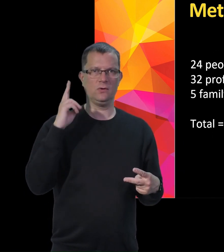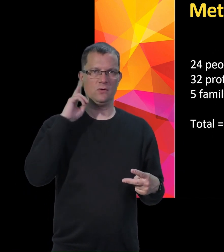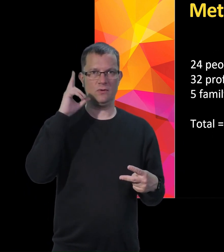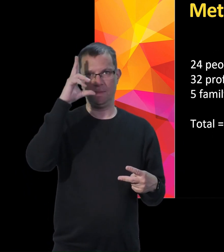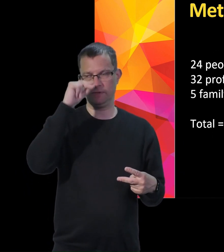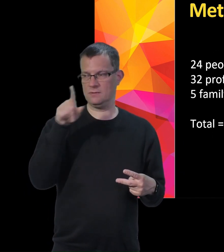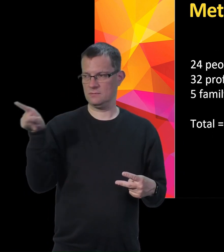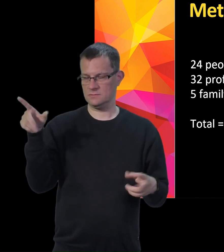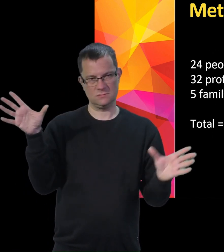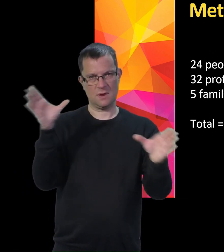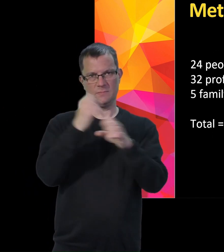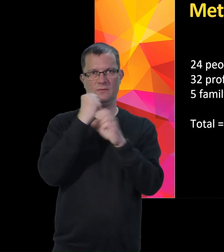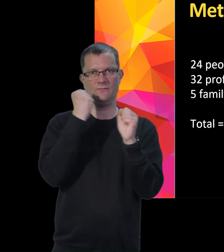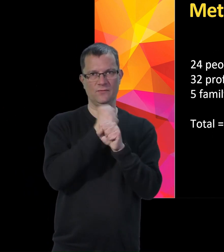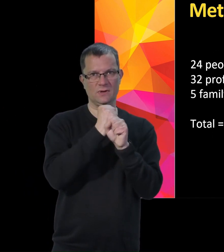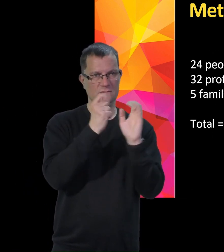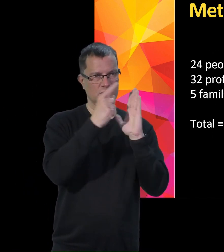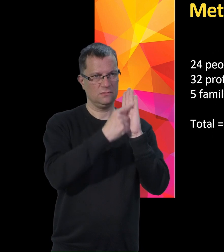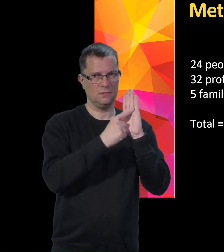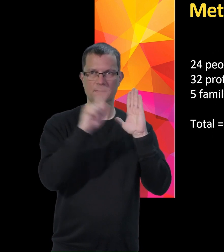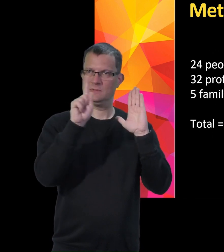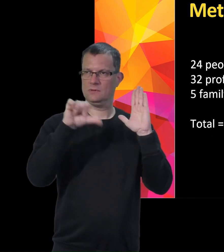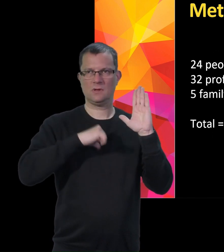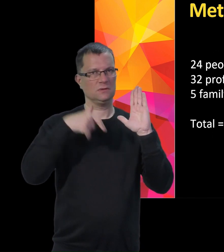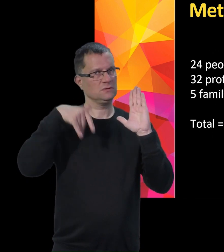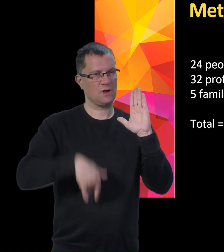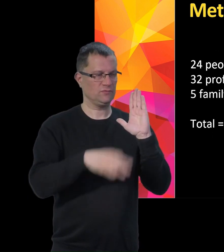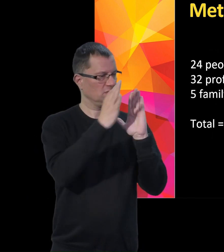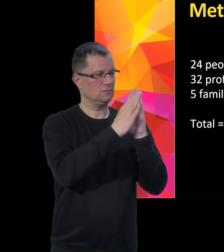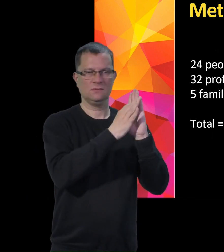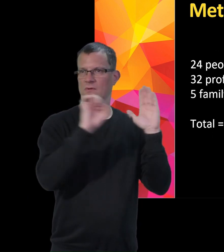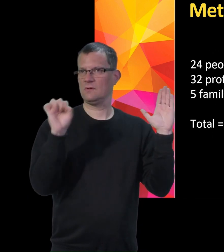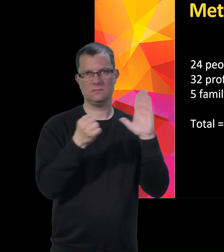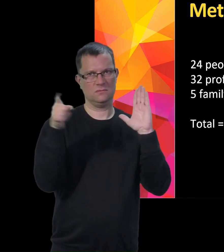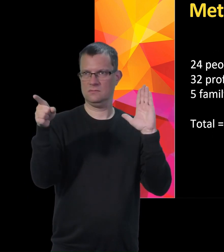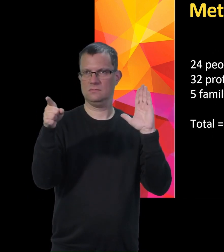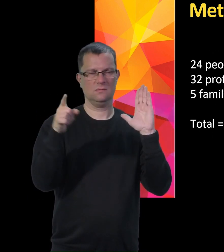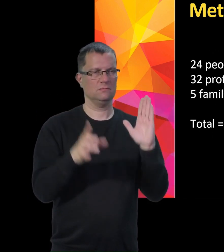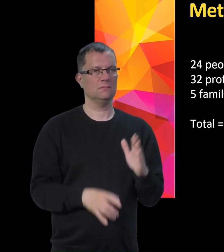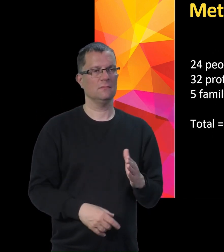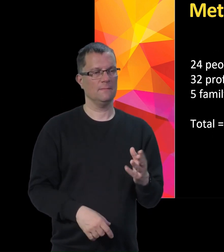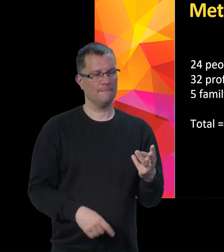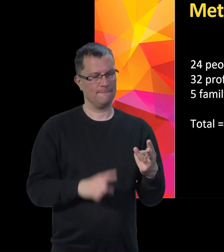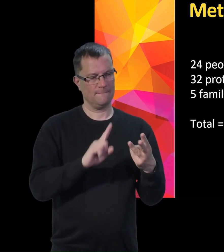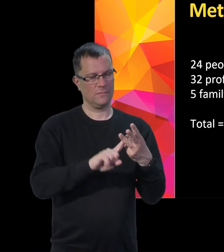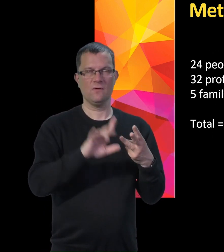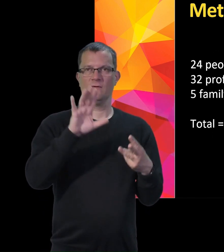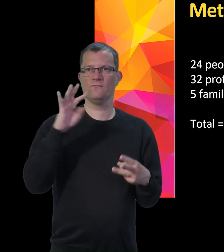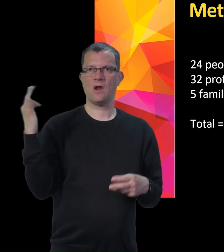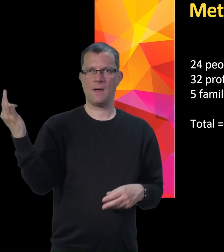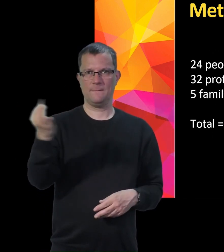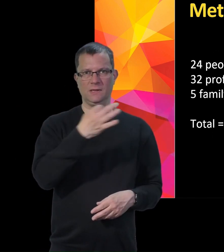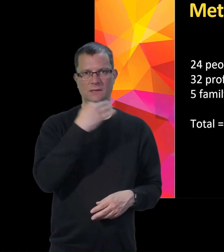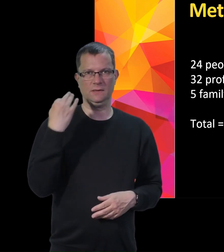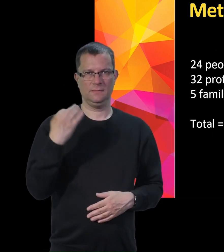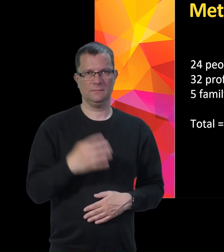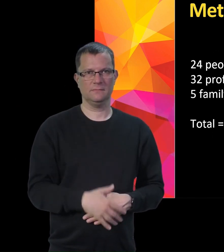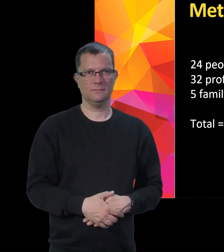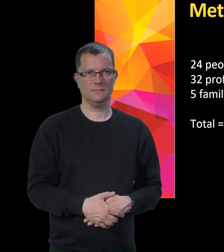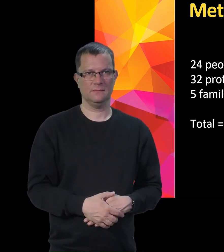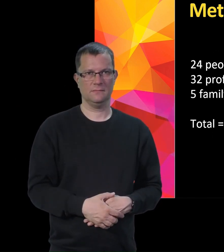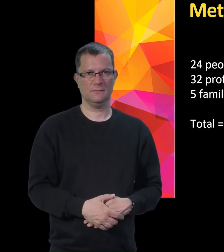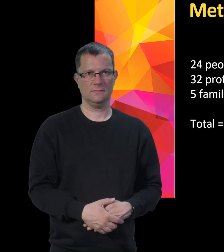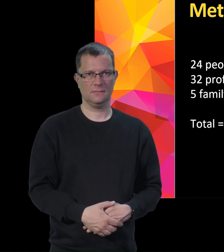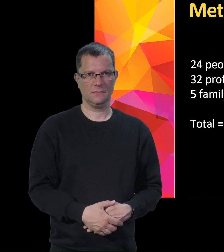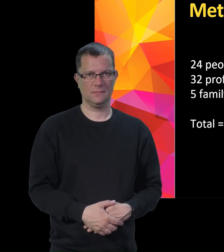professionals who are working with deafblind people who can't fill it out themselves. And the third one for family